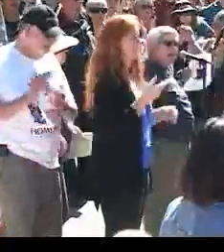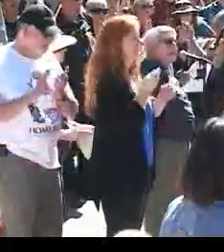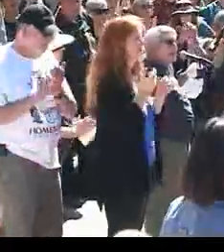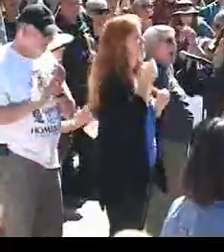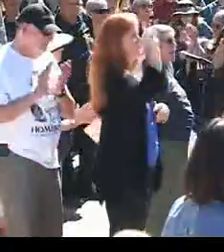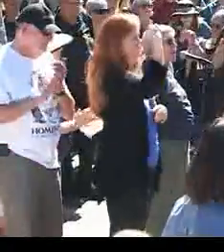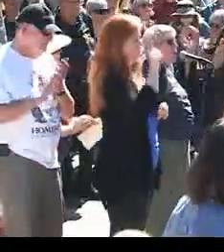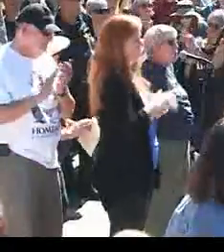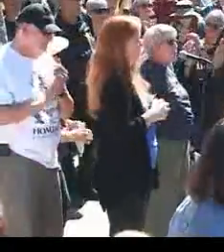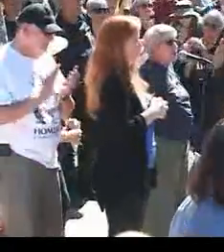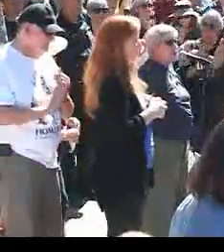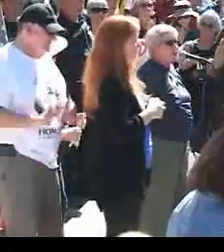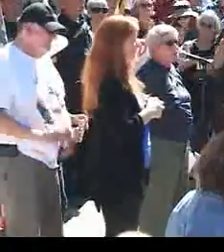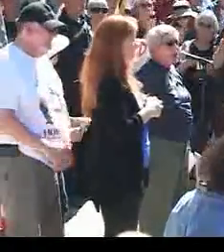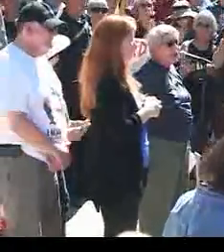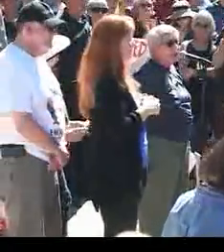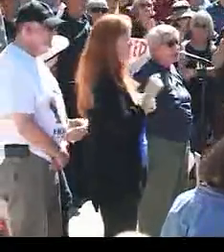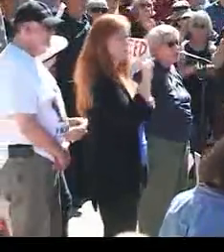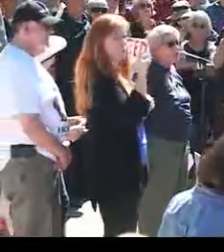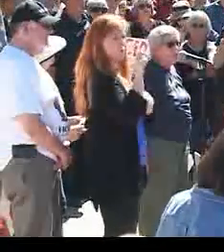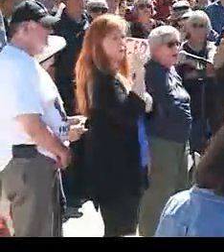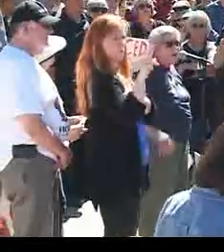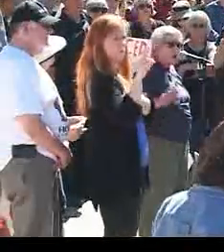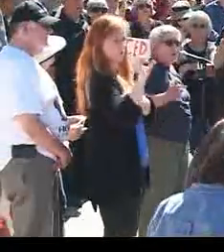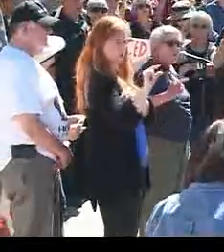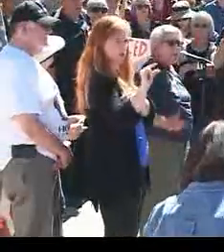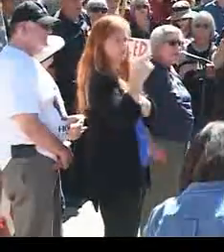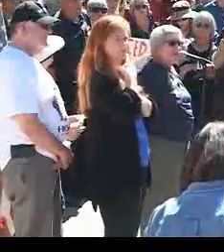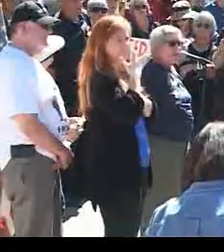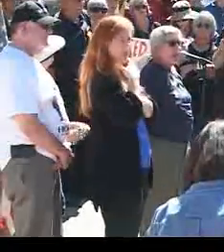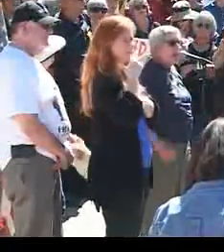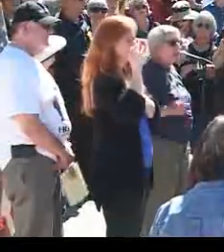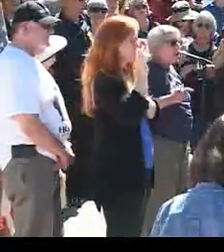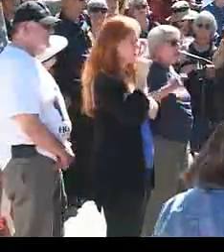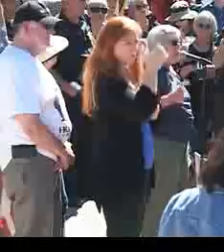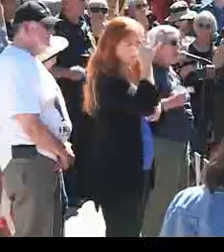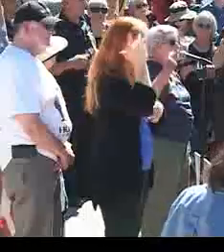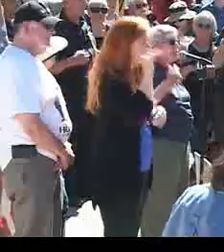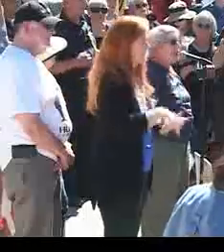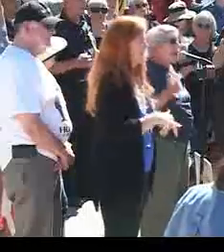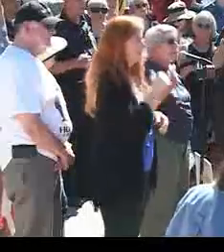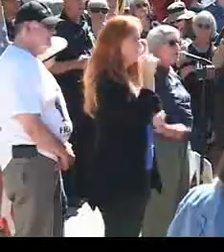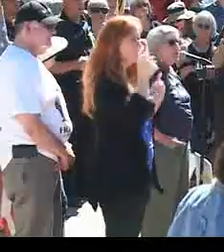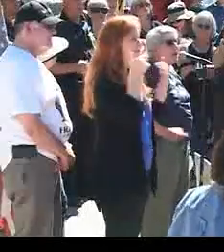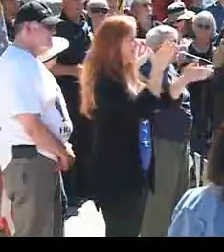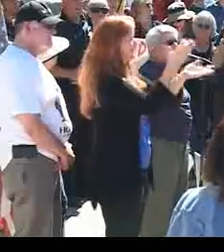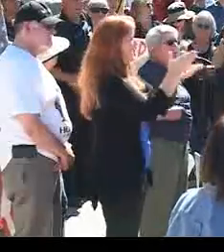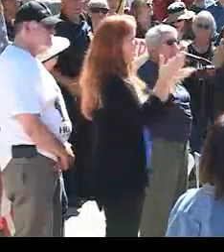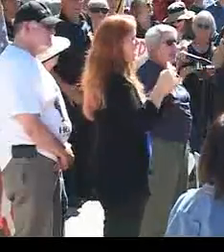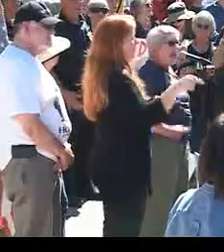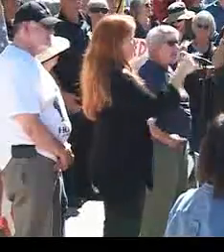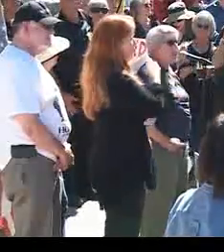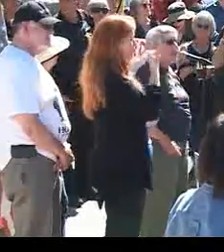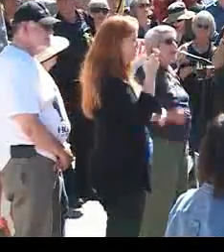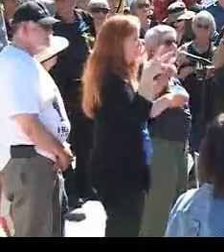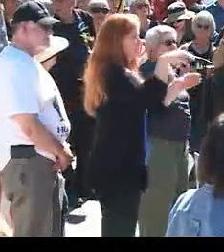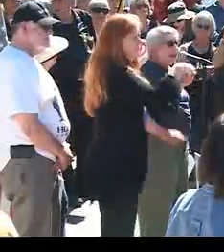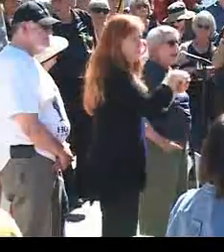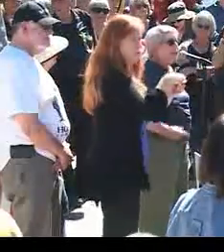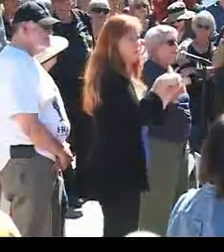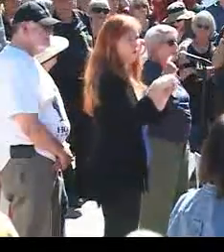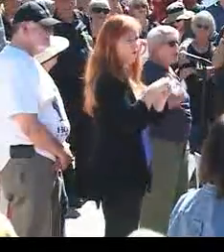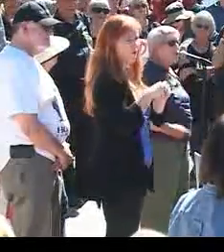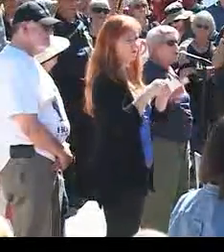that Jackie Goldberg was responding to. Don't believe it. And don't let it stop you from engaging